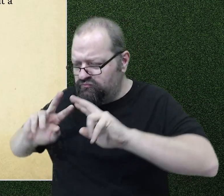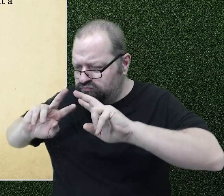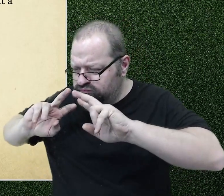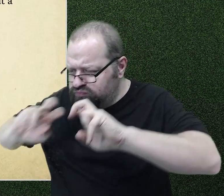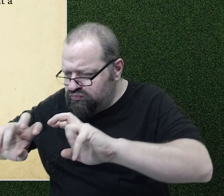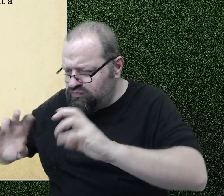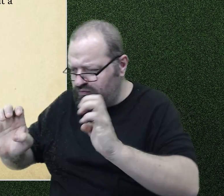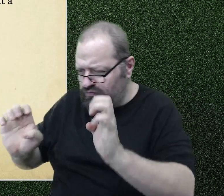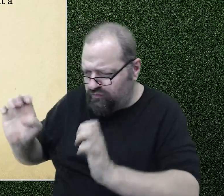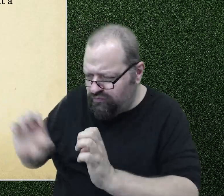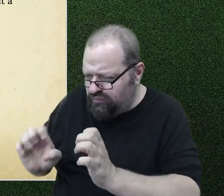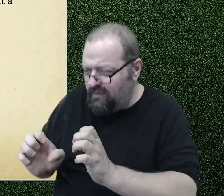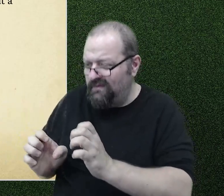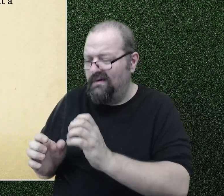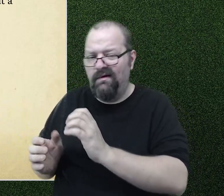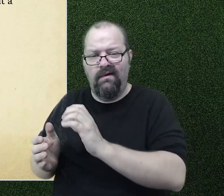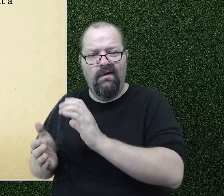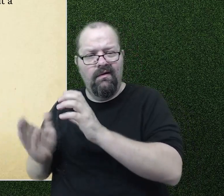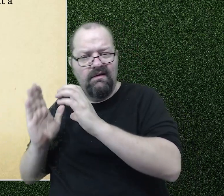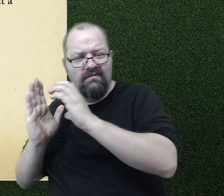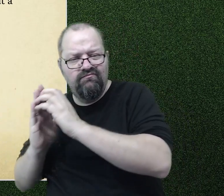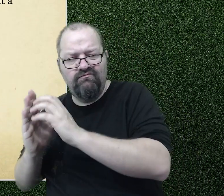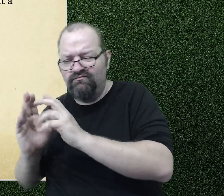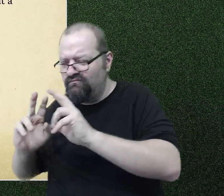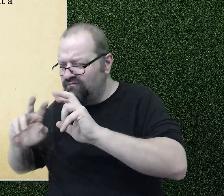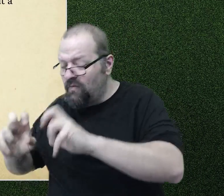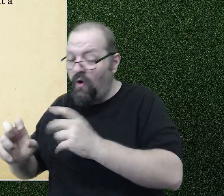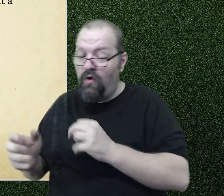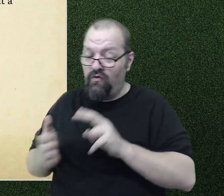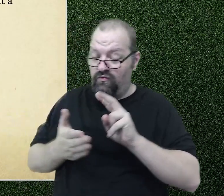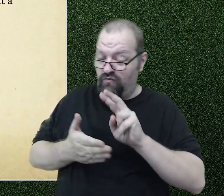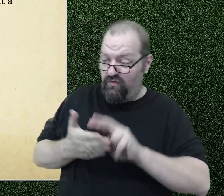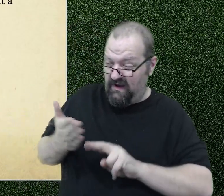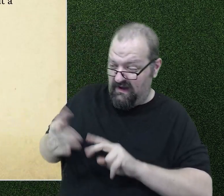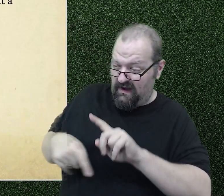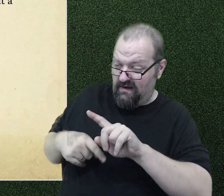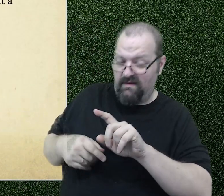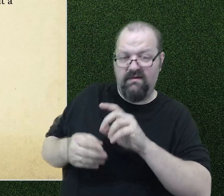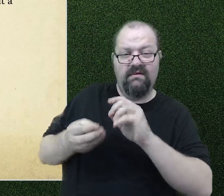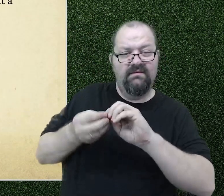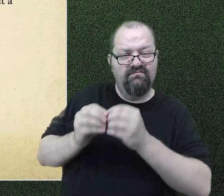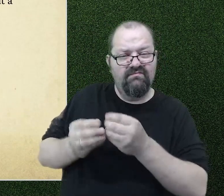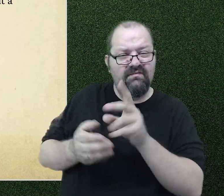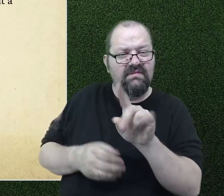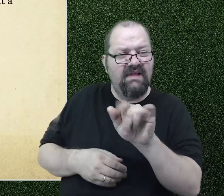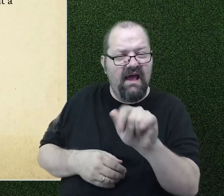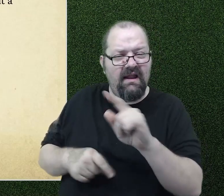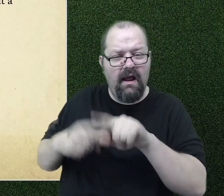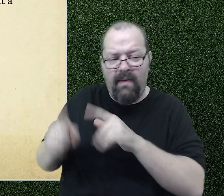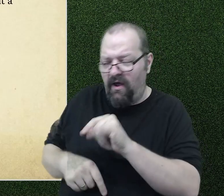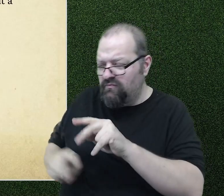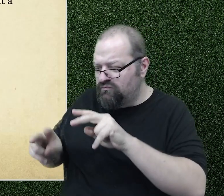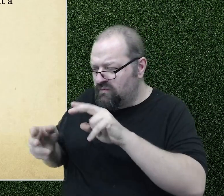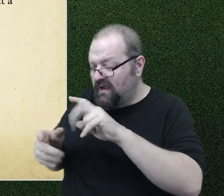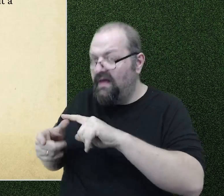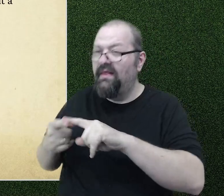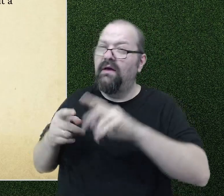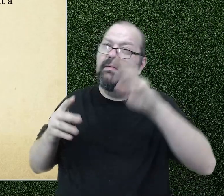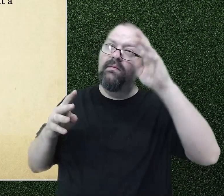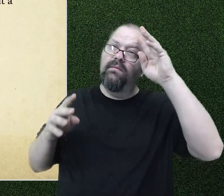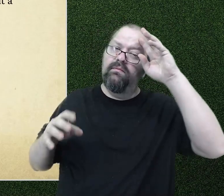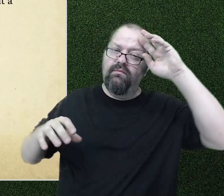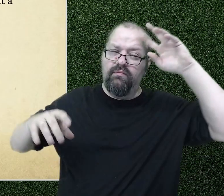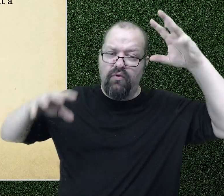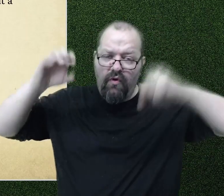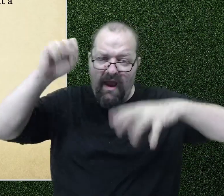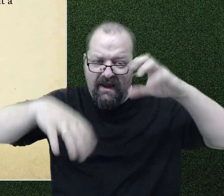or literature, or that you read data or statistics about a subject. Importantly, brainstorm and write down your